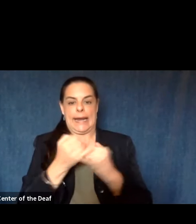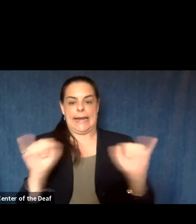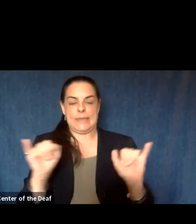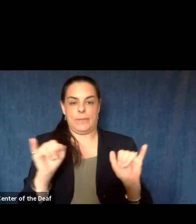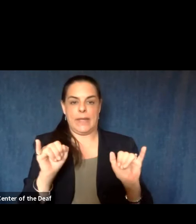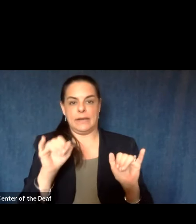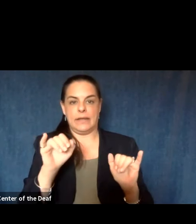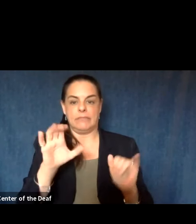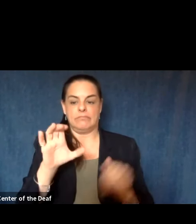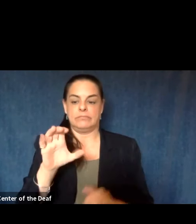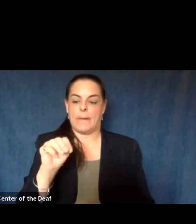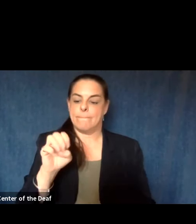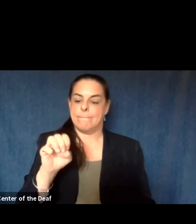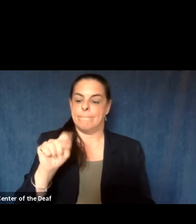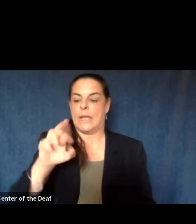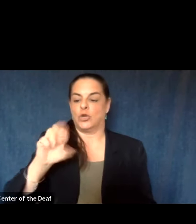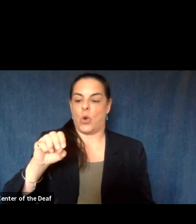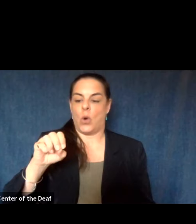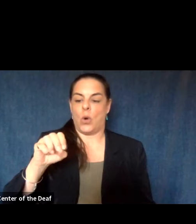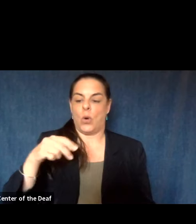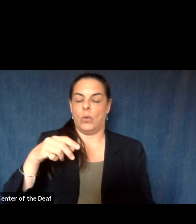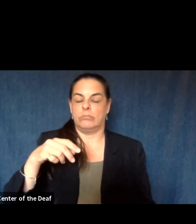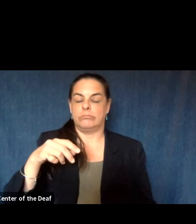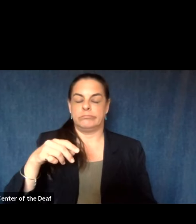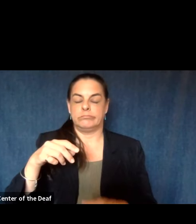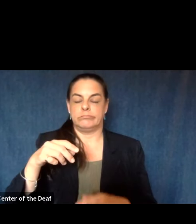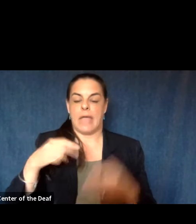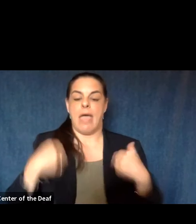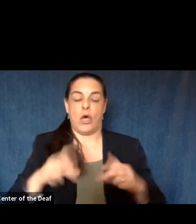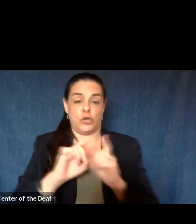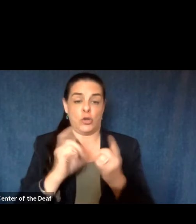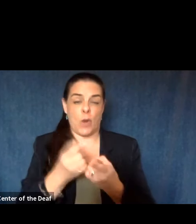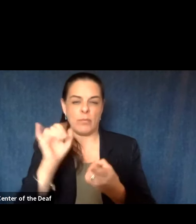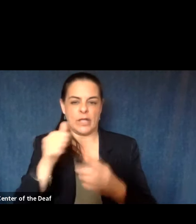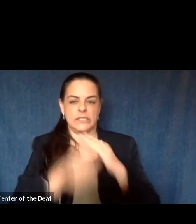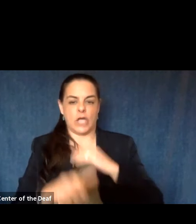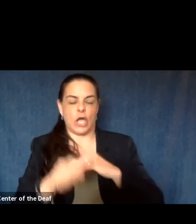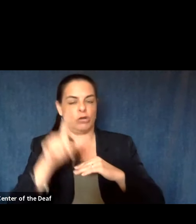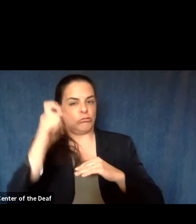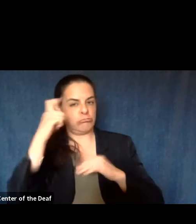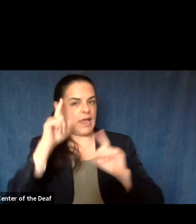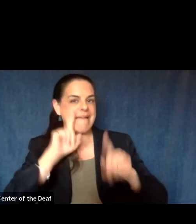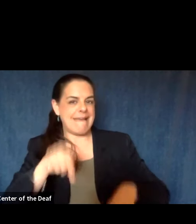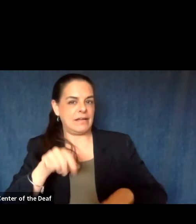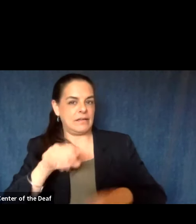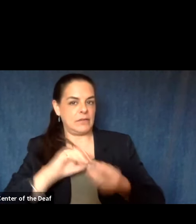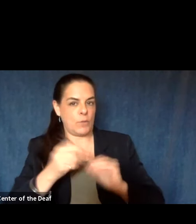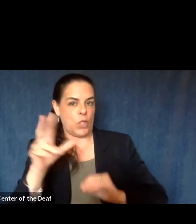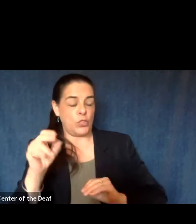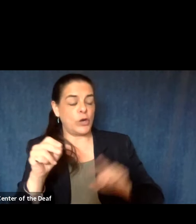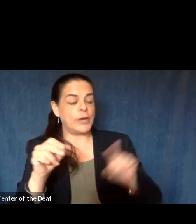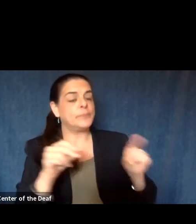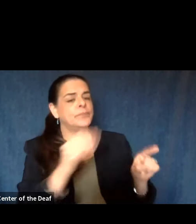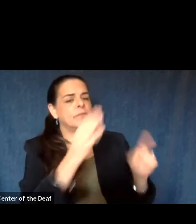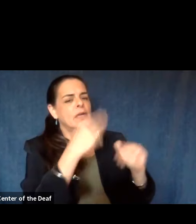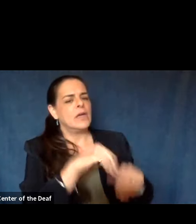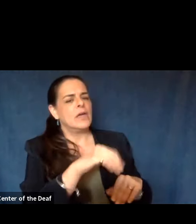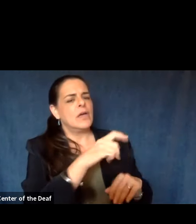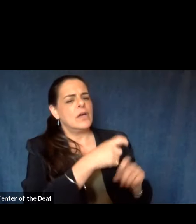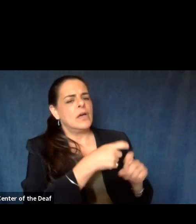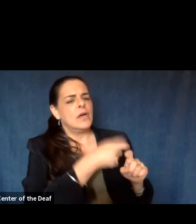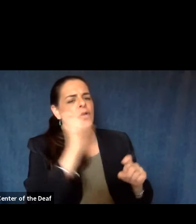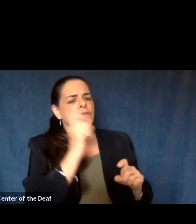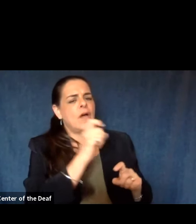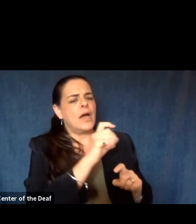under Executive Order 30. From Sentinel, theaters will be allowed to open next week, but what are the limits for an